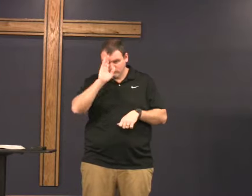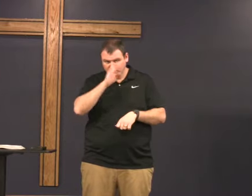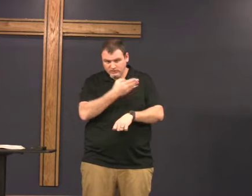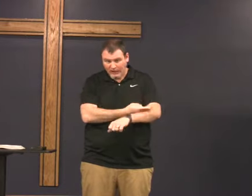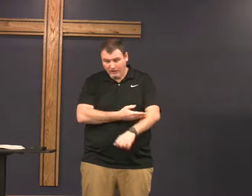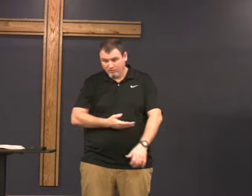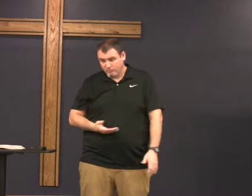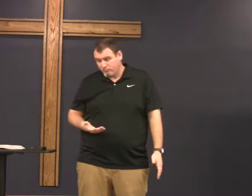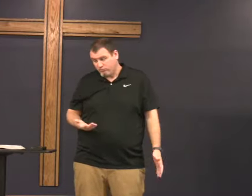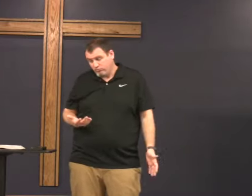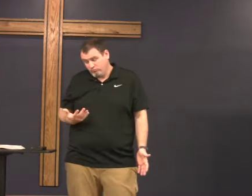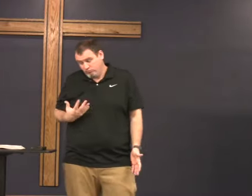Born